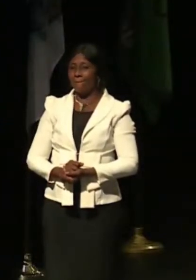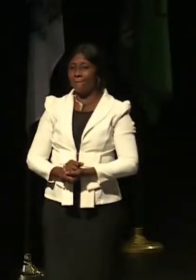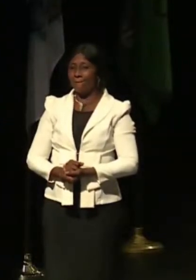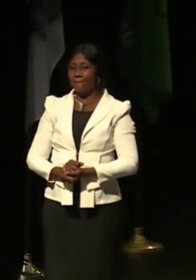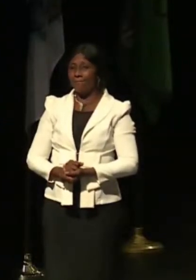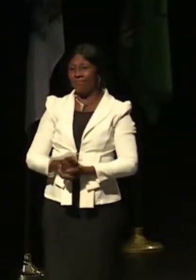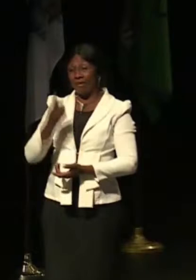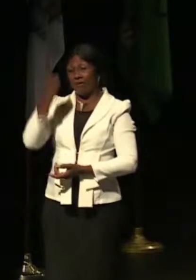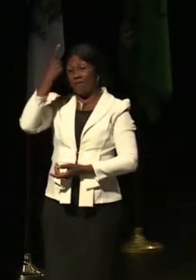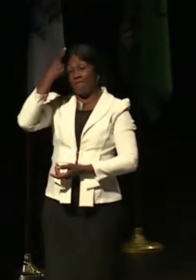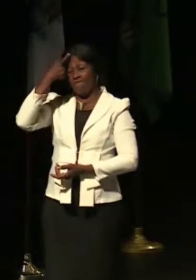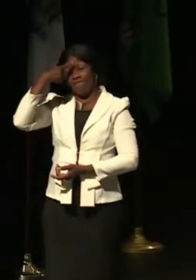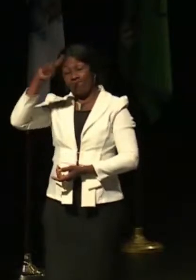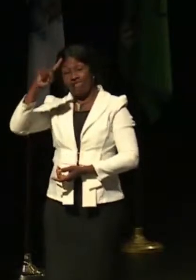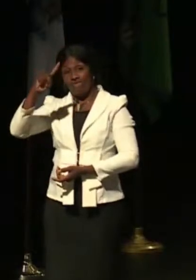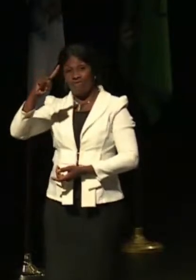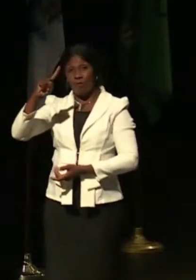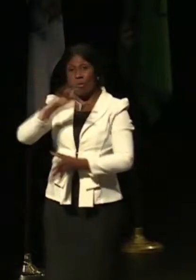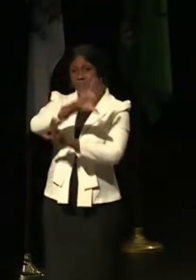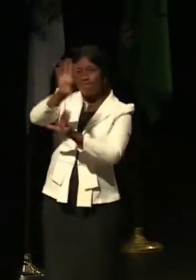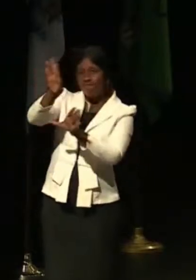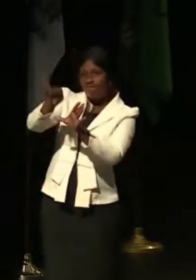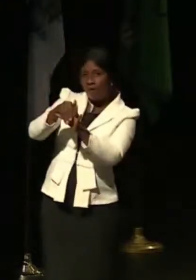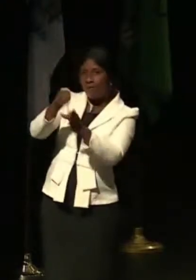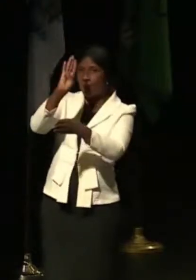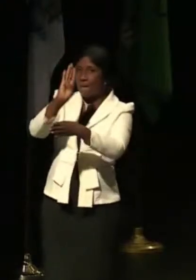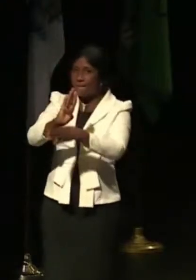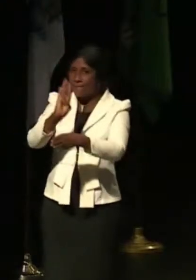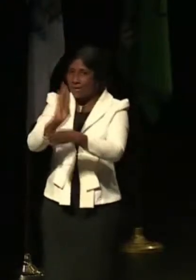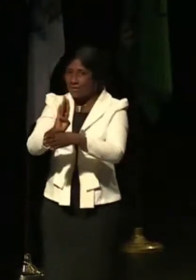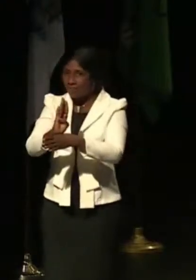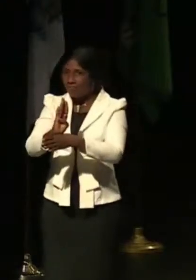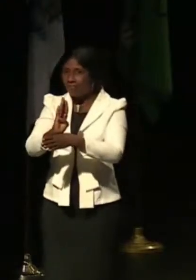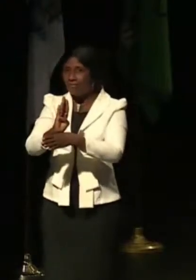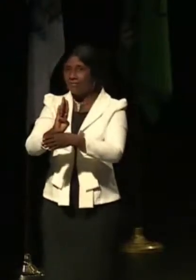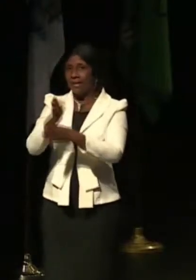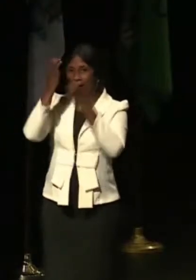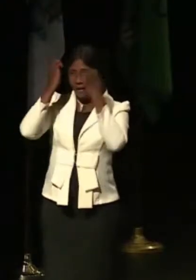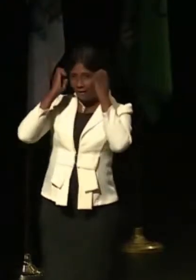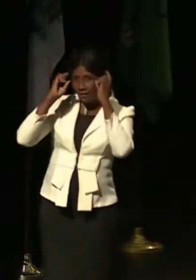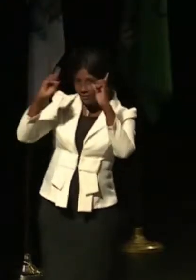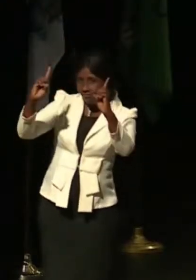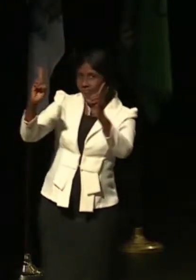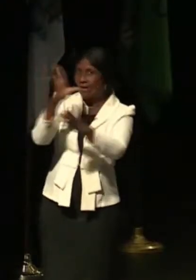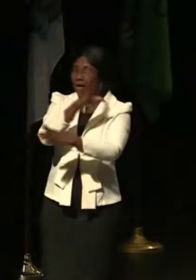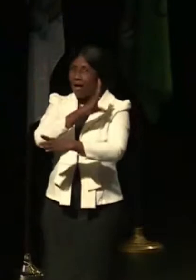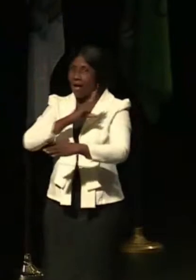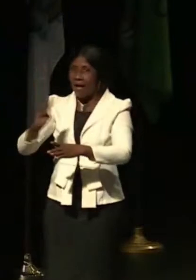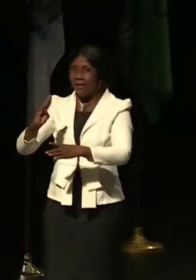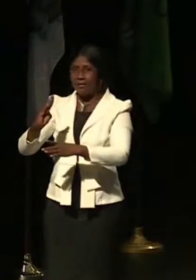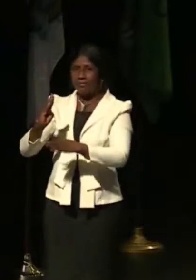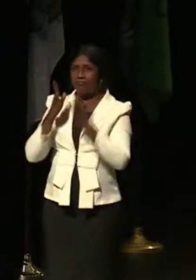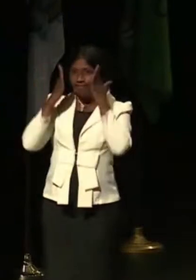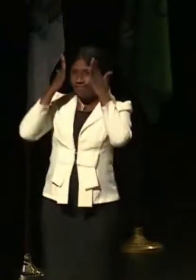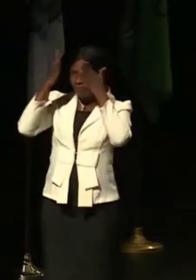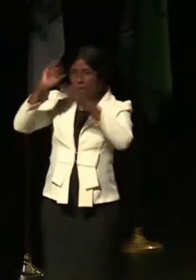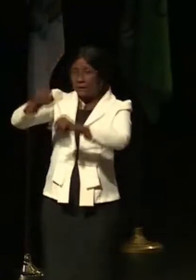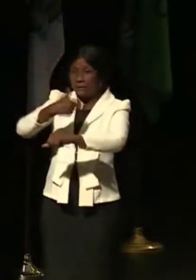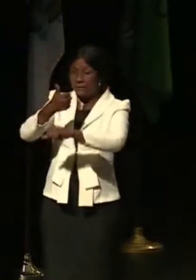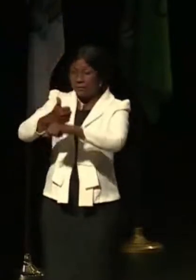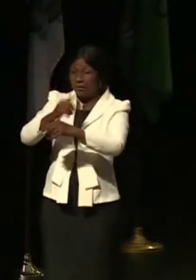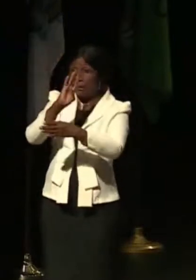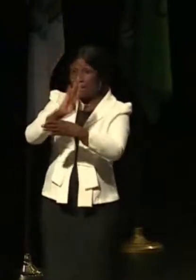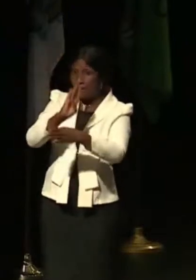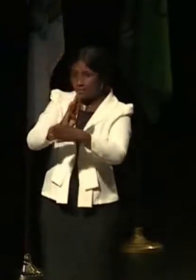his contribution and commitment to manufacturing, education, and entrepreneurship. Under